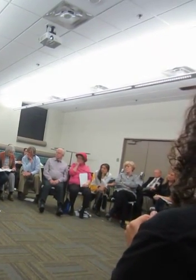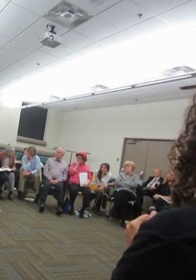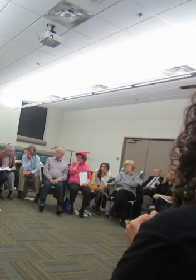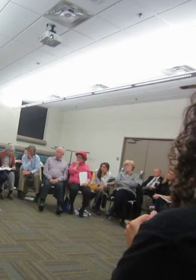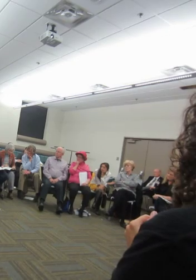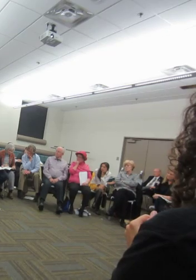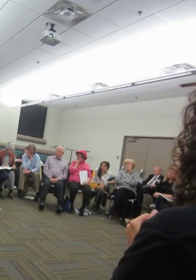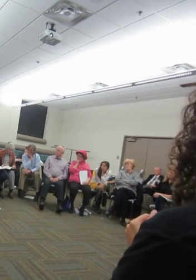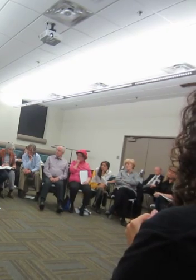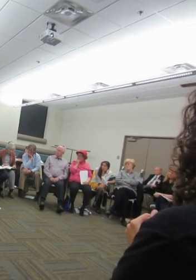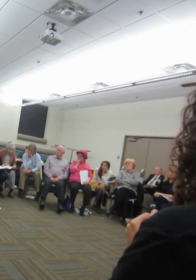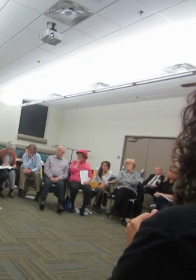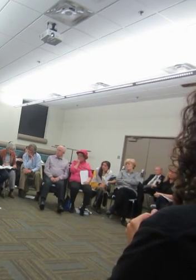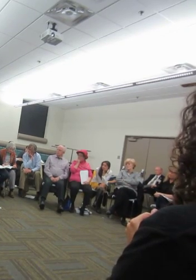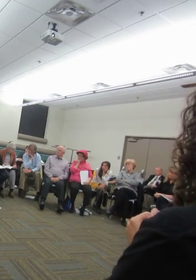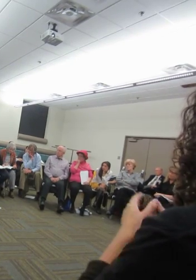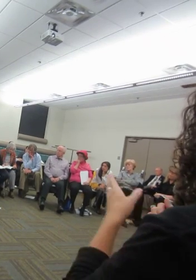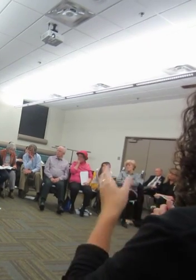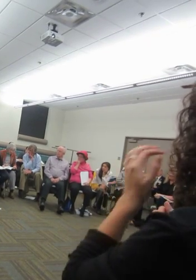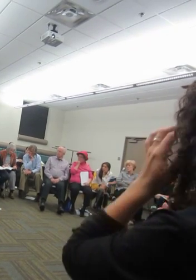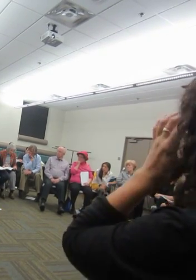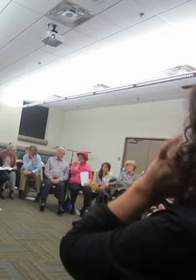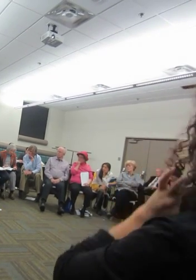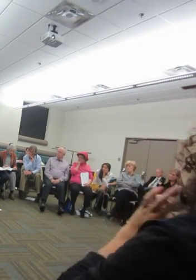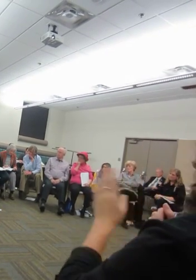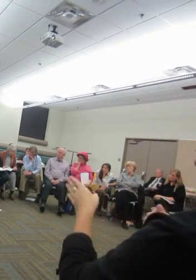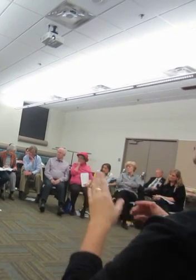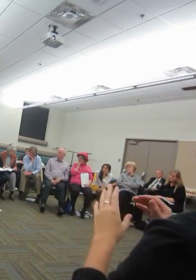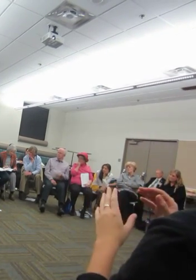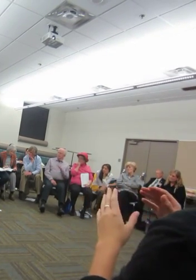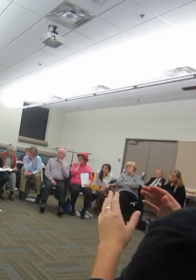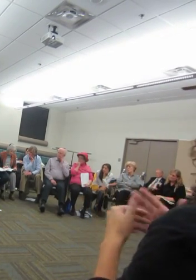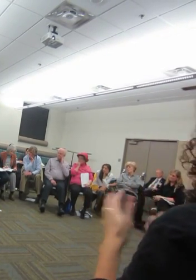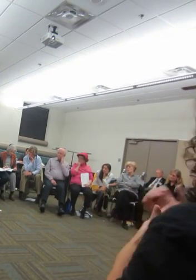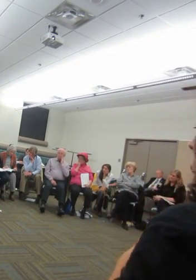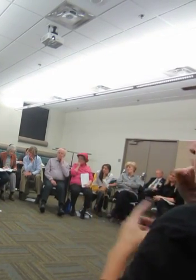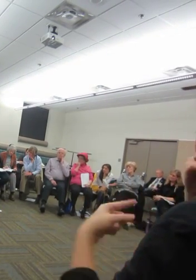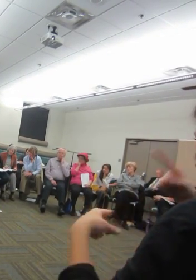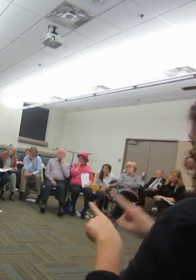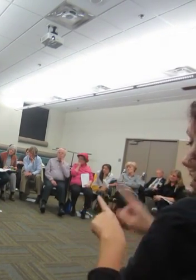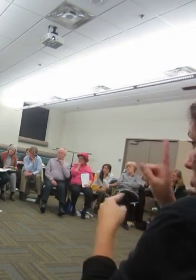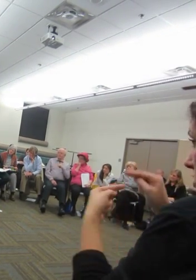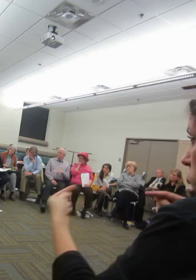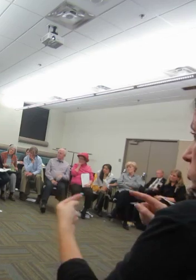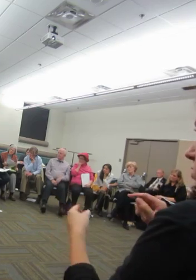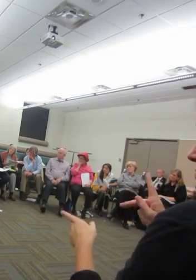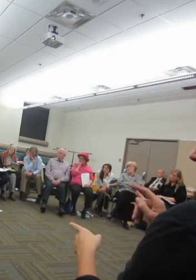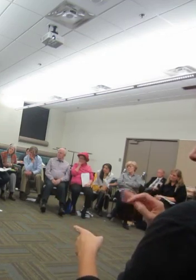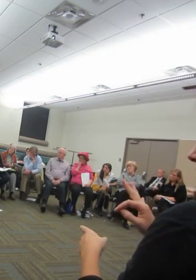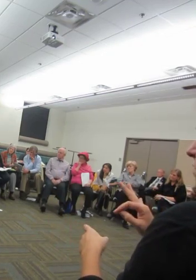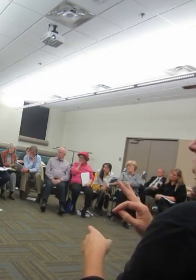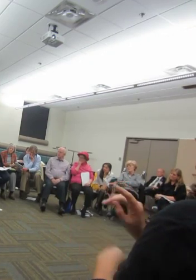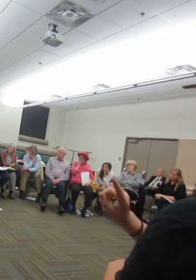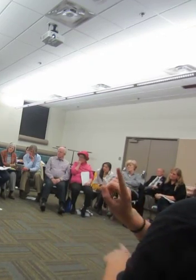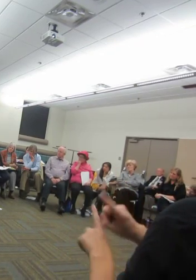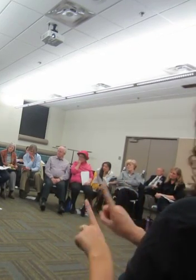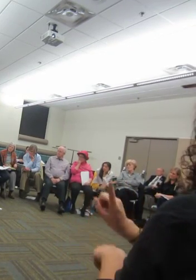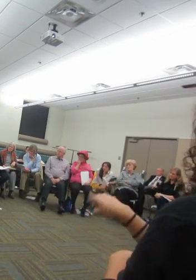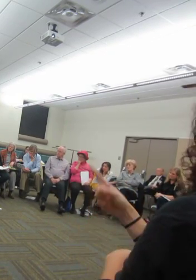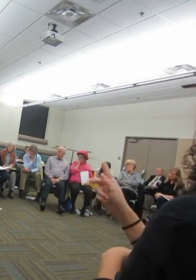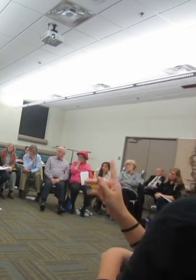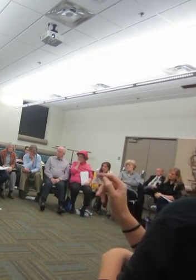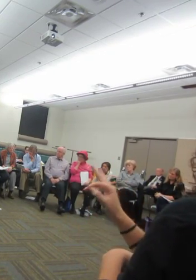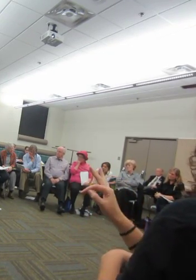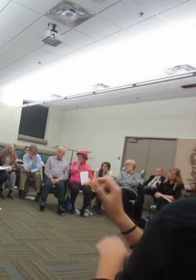No one's going to articulate Keith's position, whether you agree with it or not, like he will. I'm